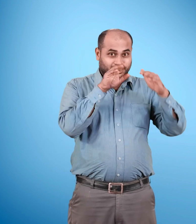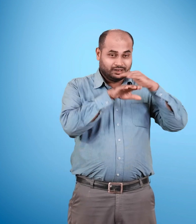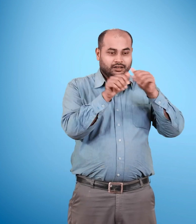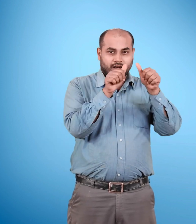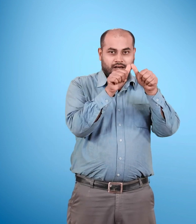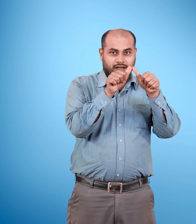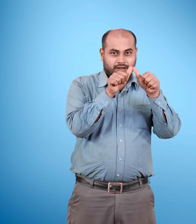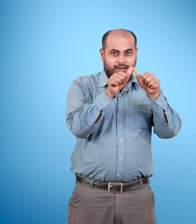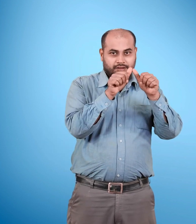A.